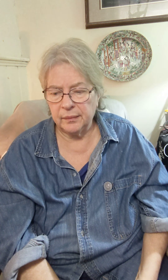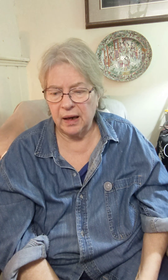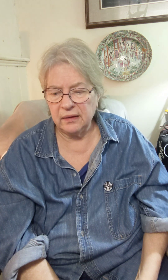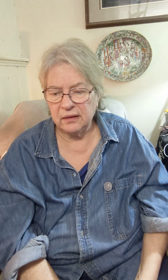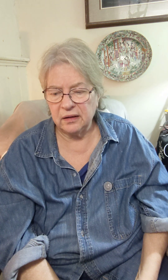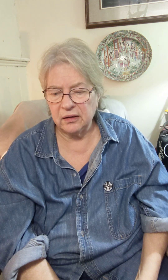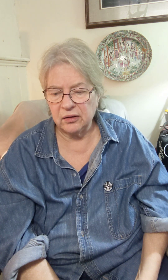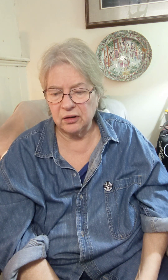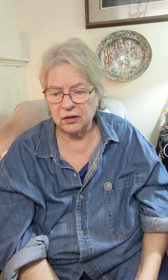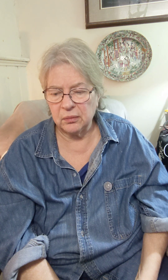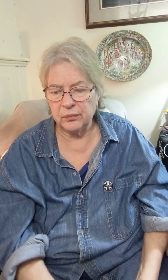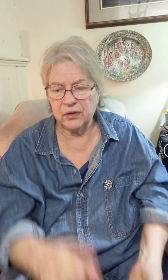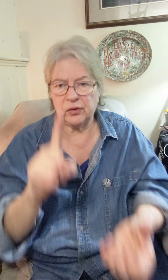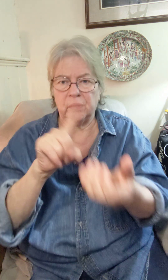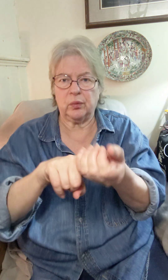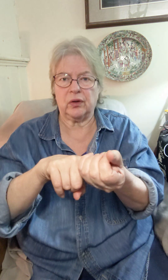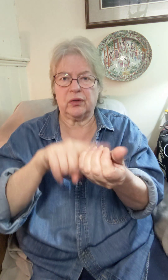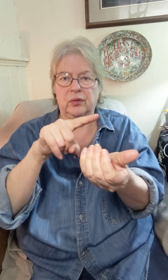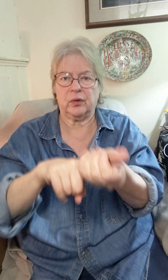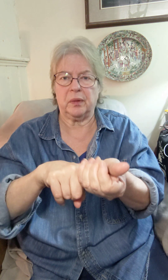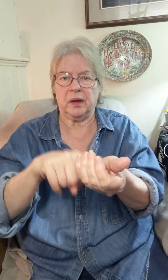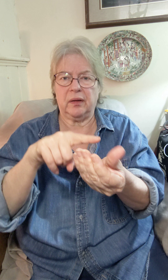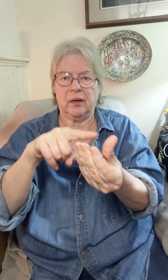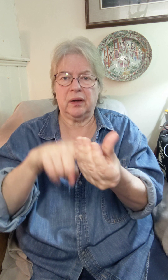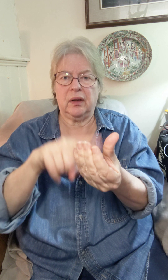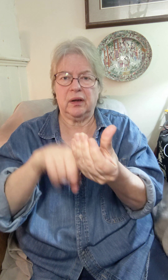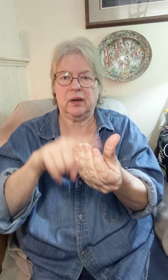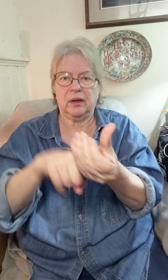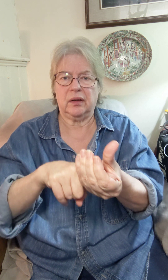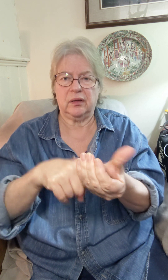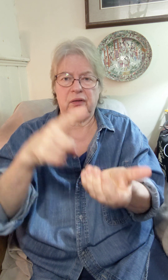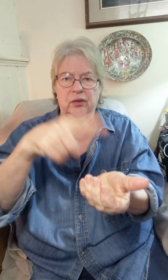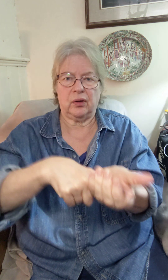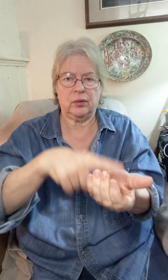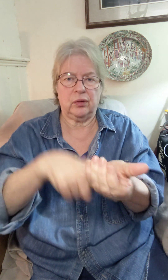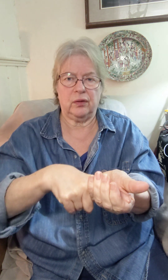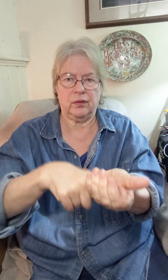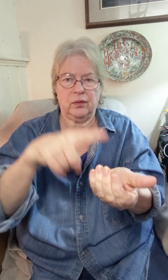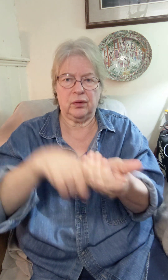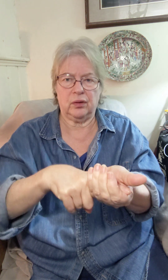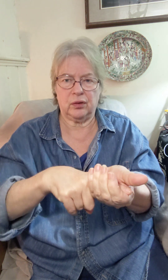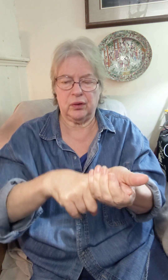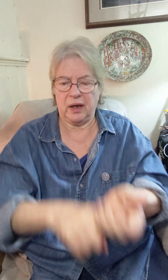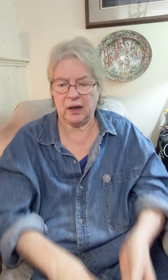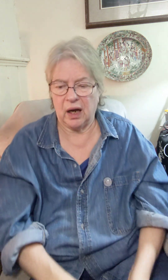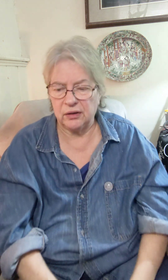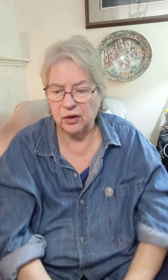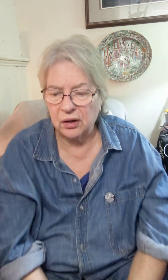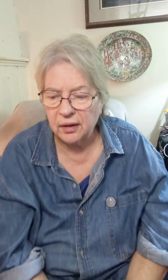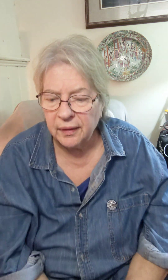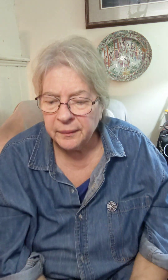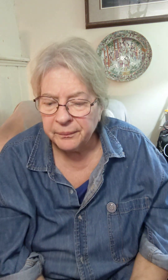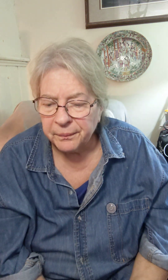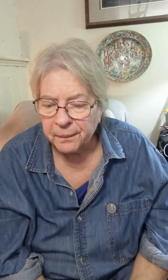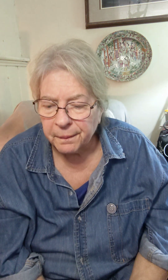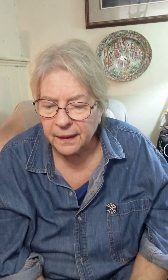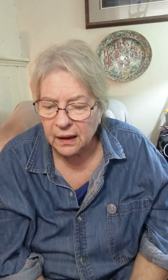I think this one works for me. So you're creating a hot dog